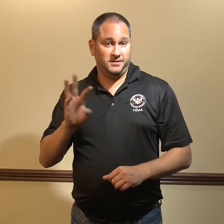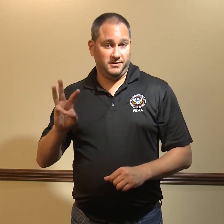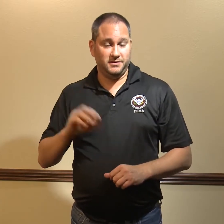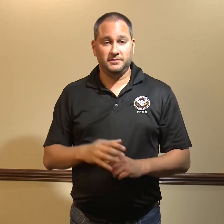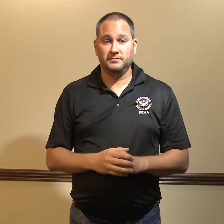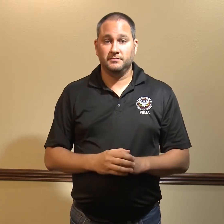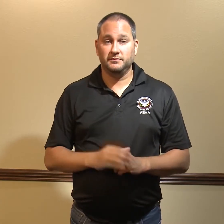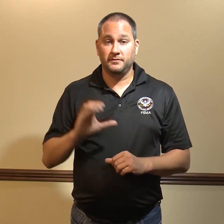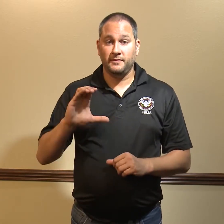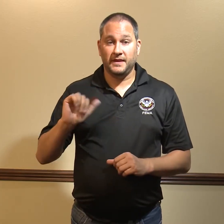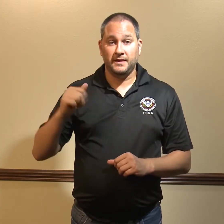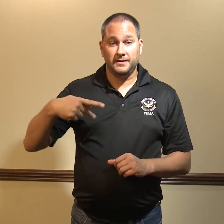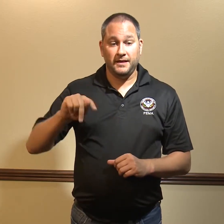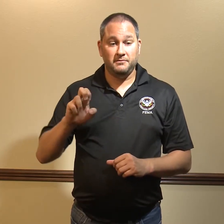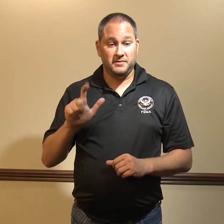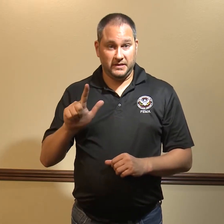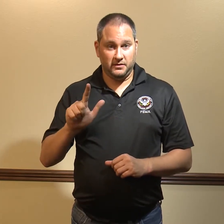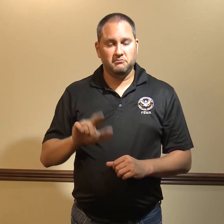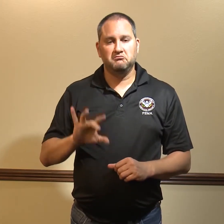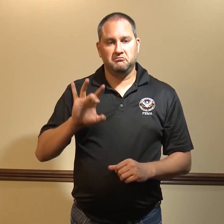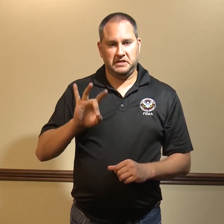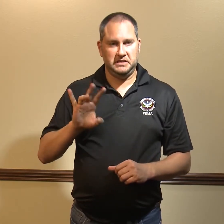800-735-2966. CapTel